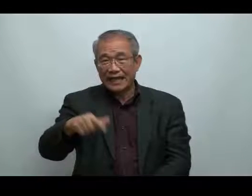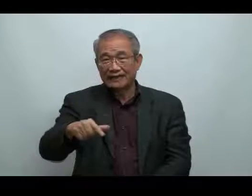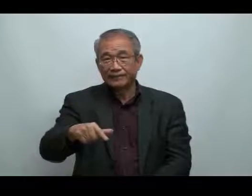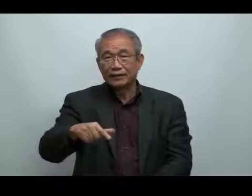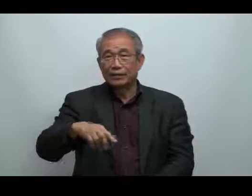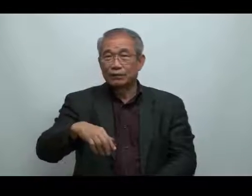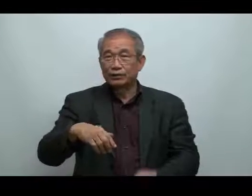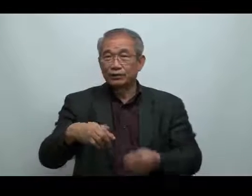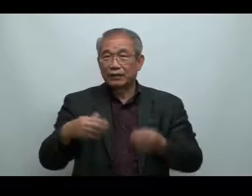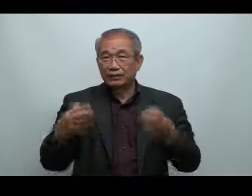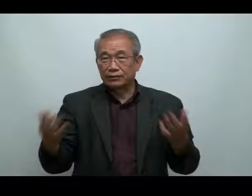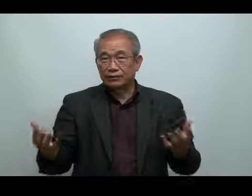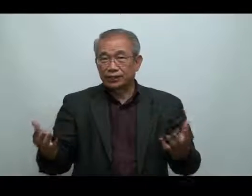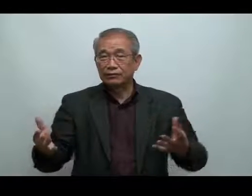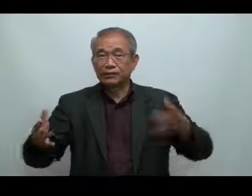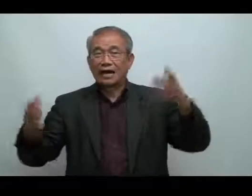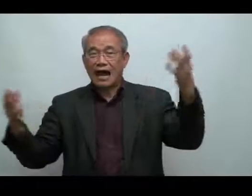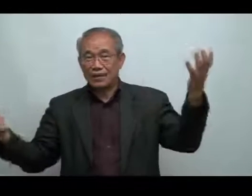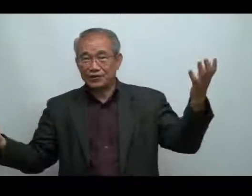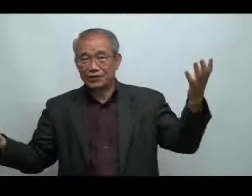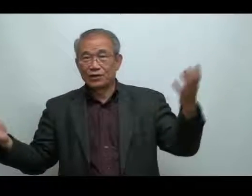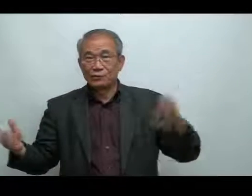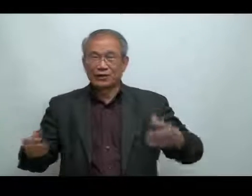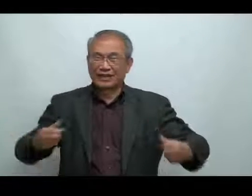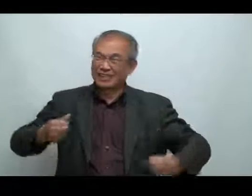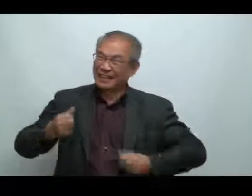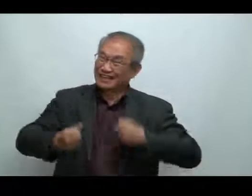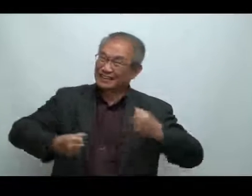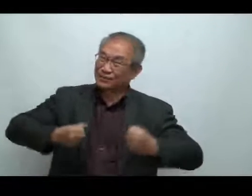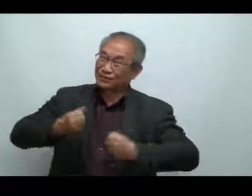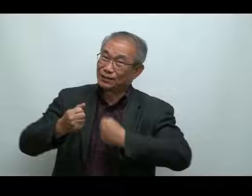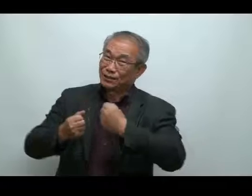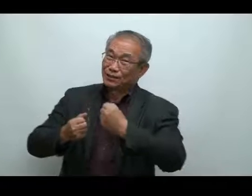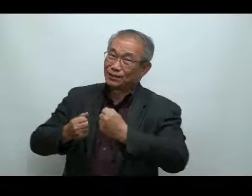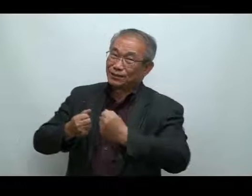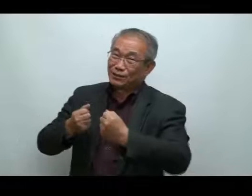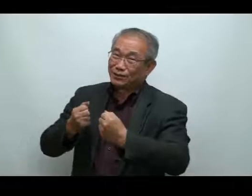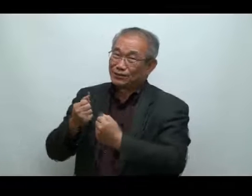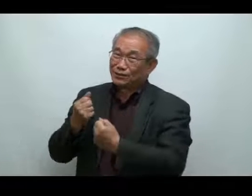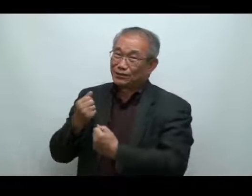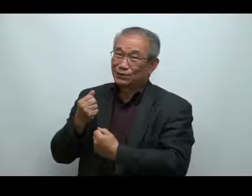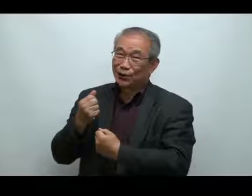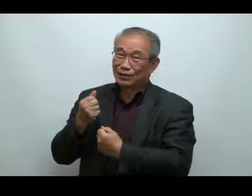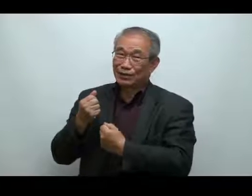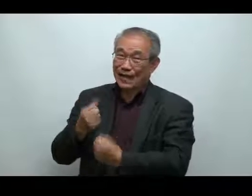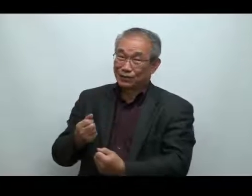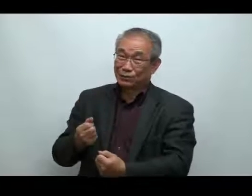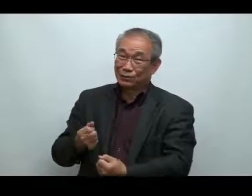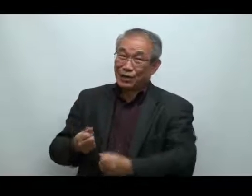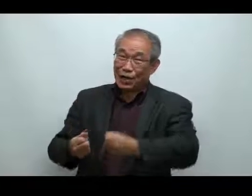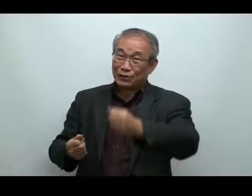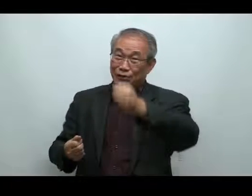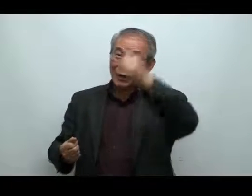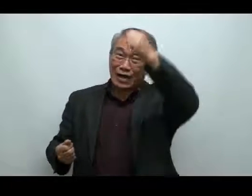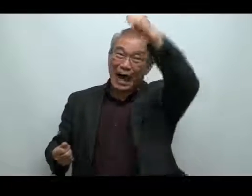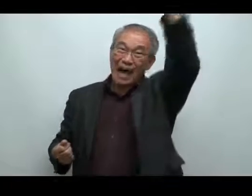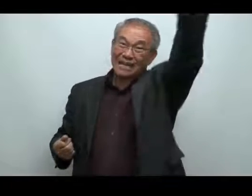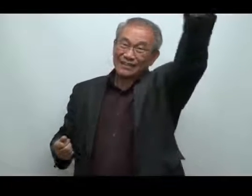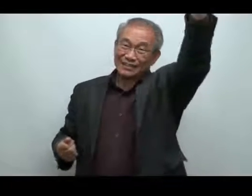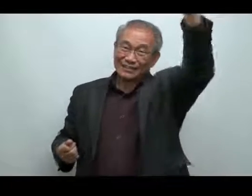in. When you sing, you sing higher. When you get excited, you talk louder and you talk higher,